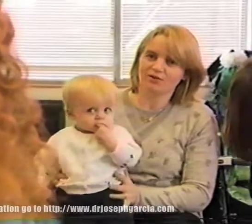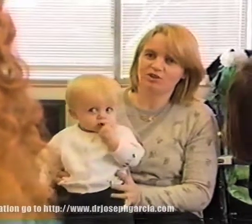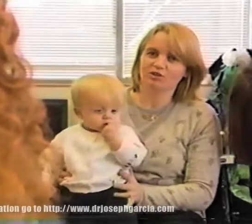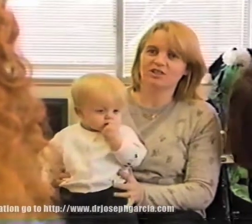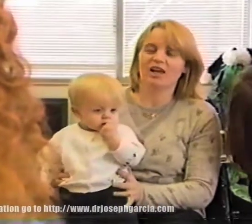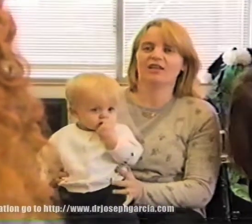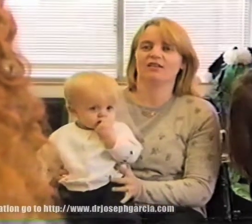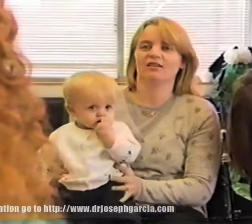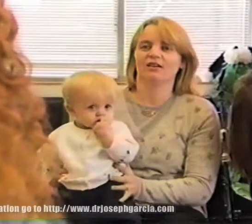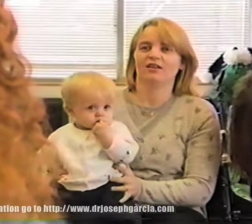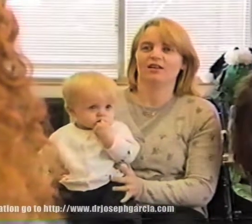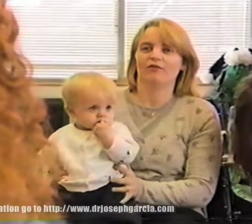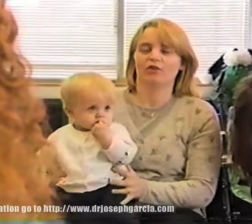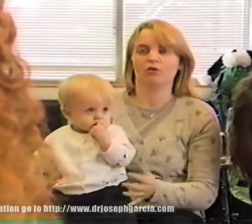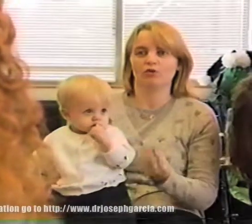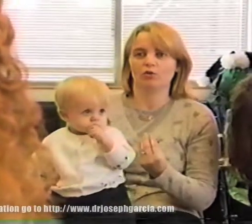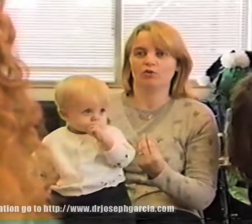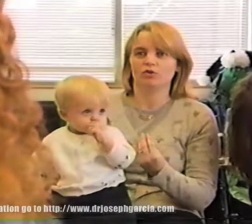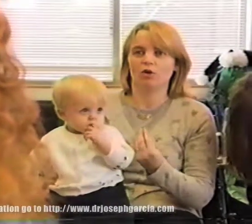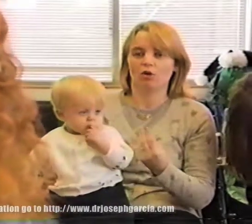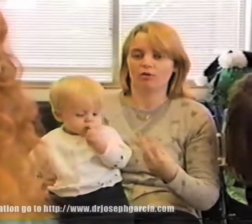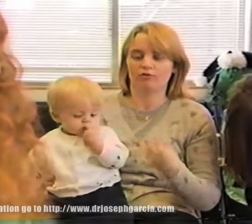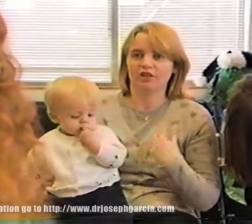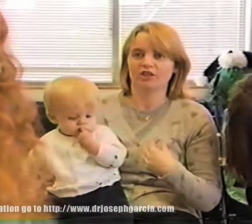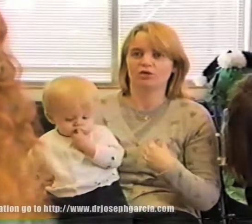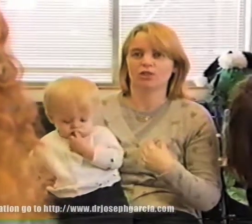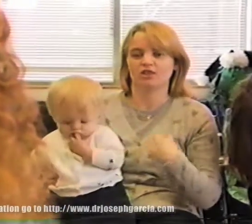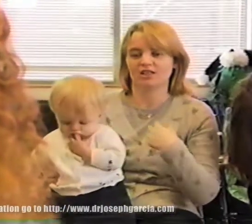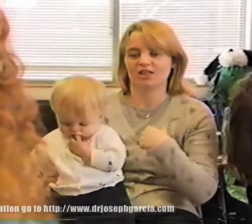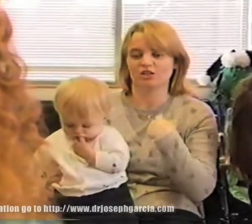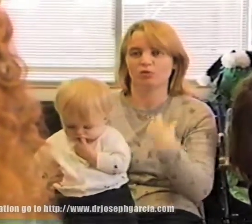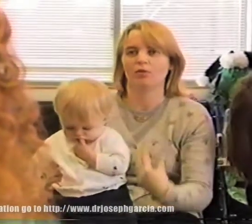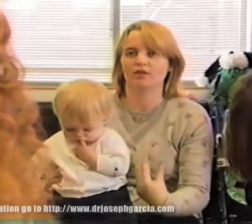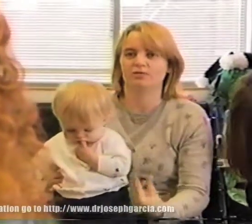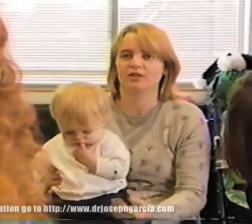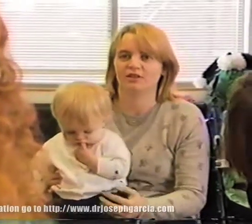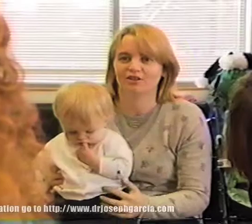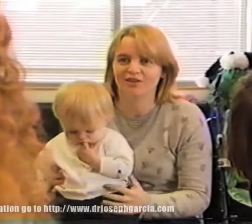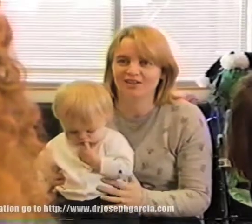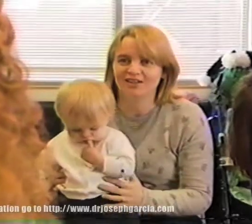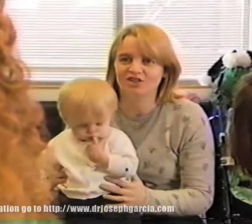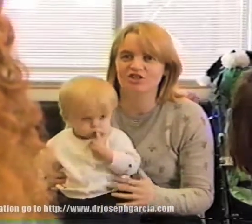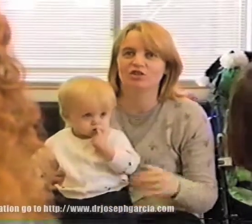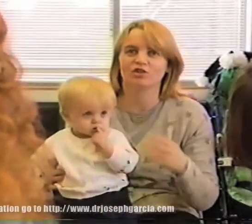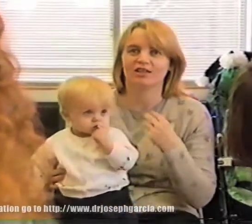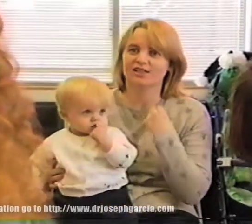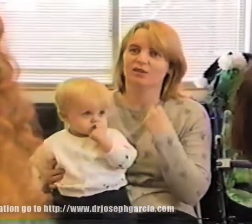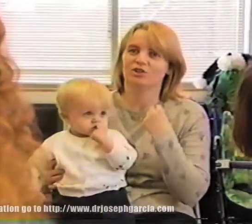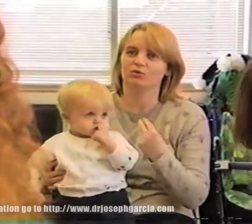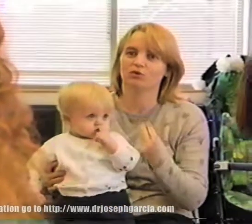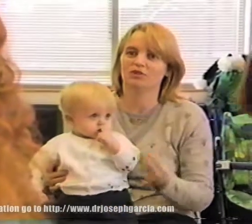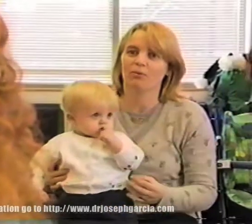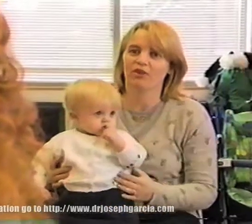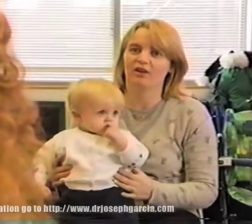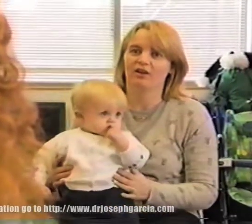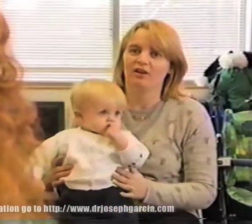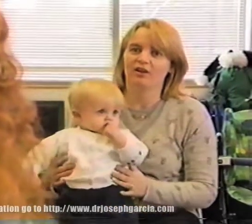she'll sign for food or finished when she doesn't actually want these particular things. She's just trying to tell me she wants something.